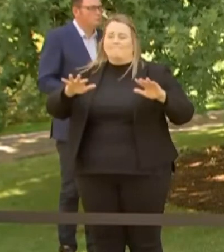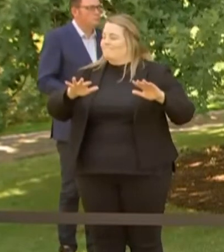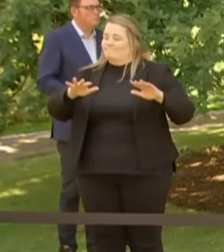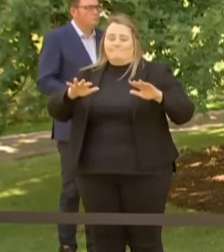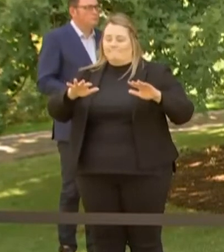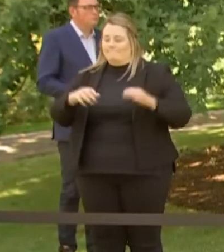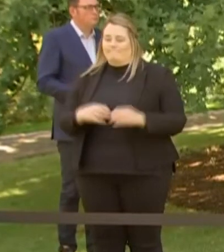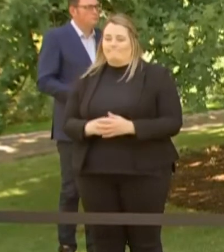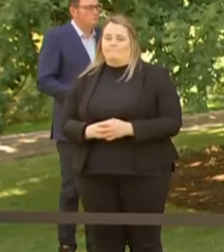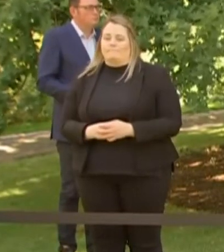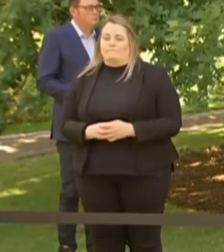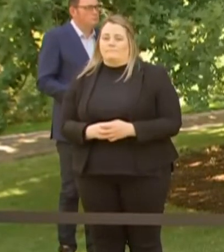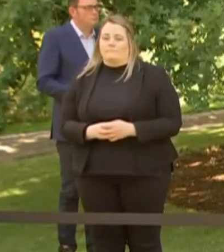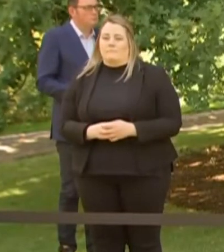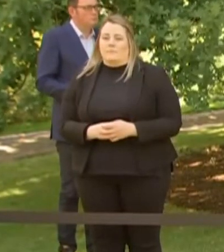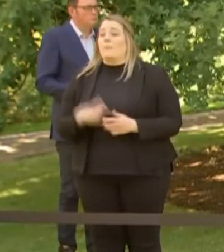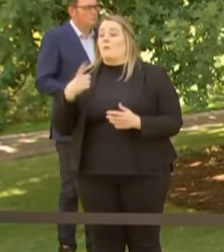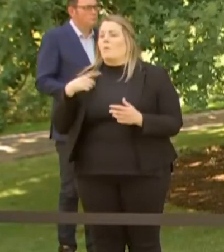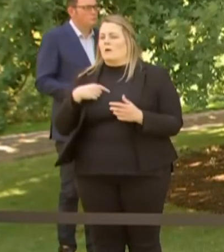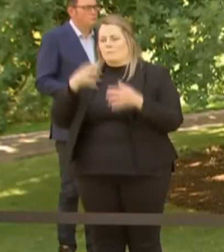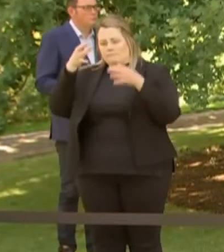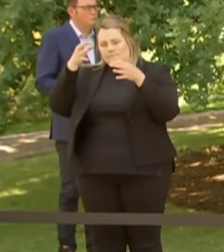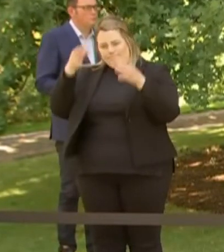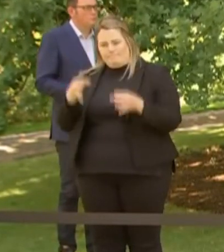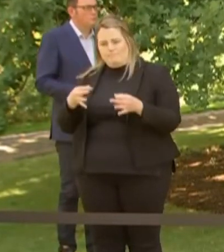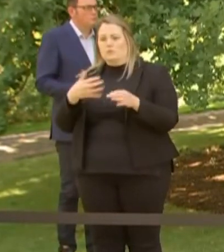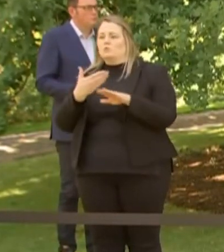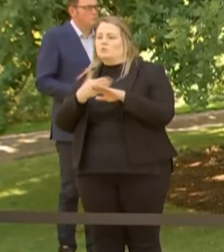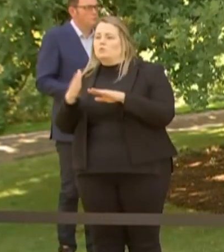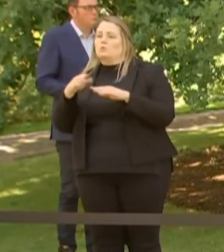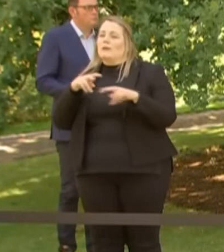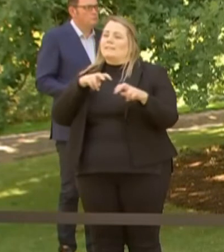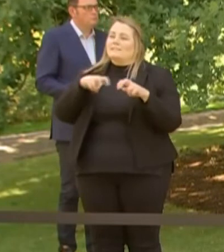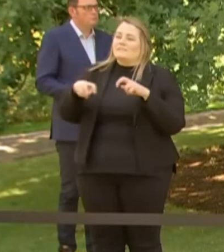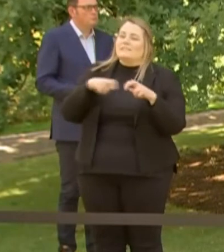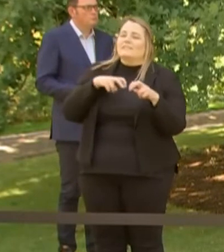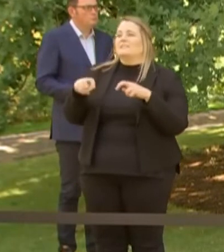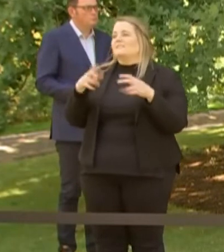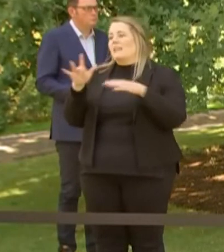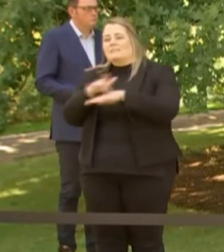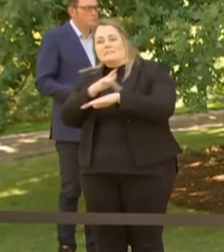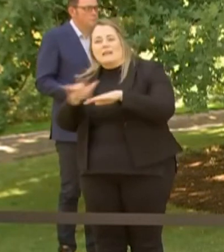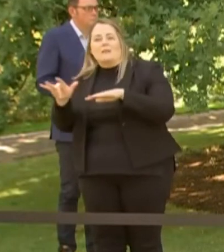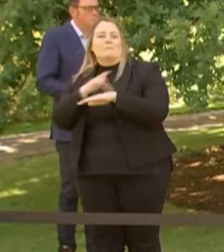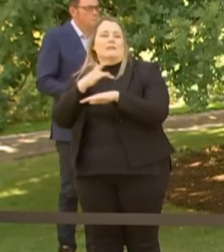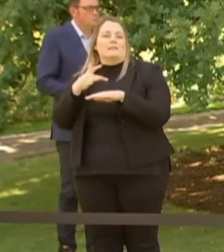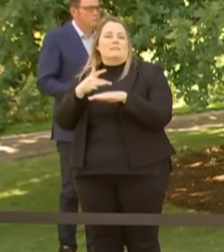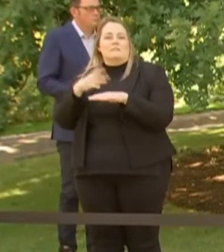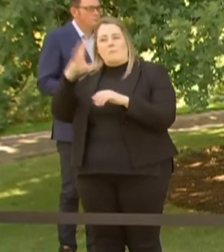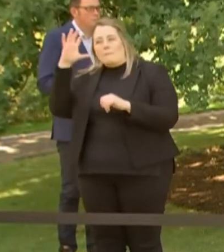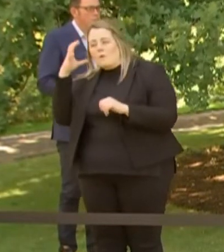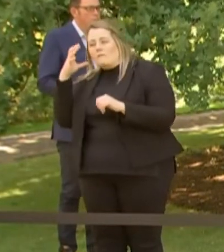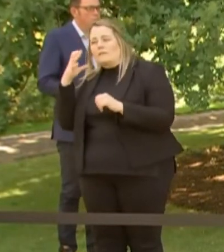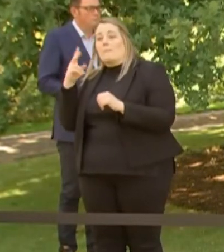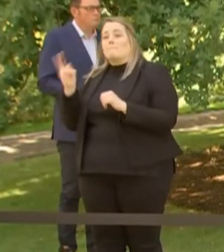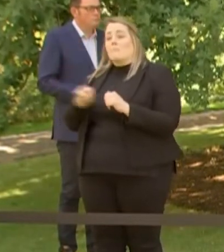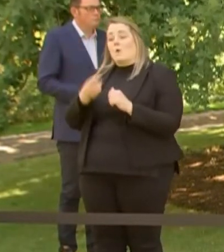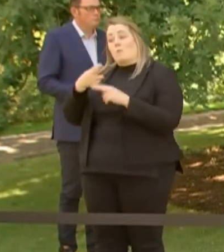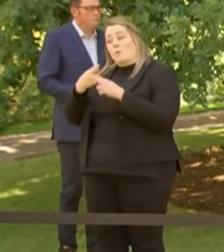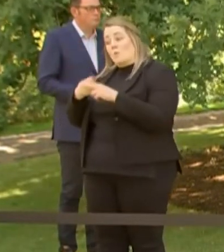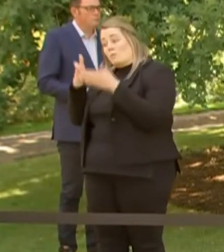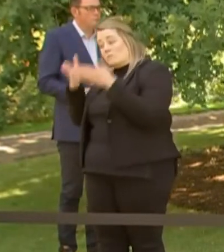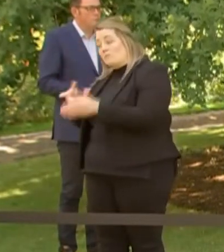have developed a range of other activities that will be available in people's rooms that, you know, for both children focused as well